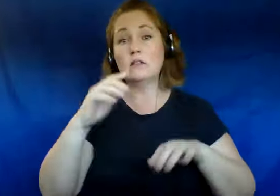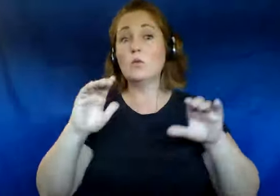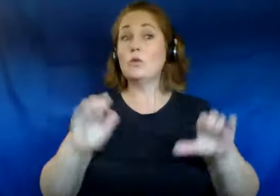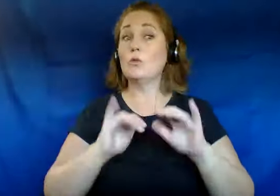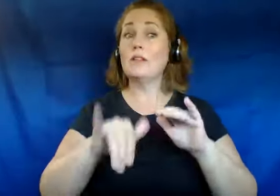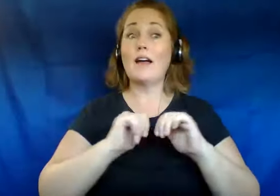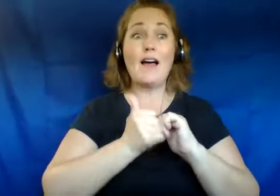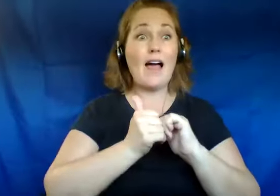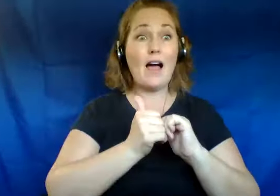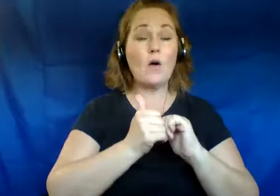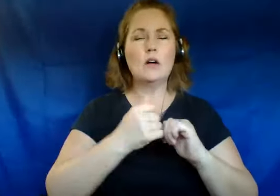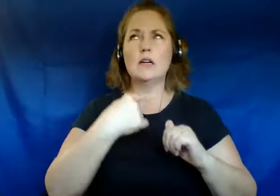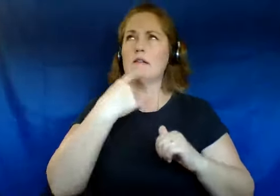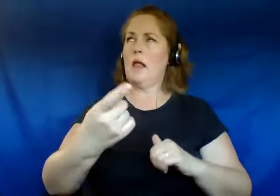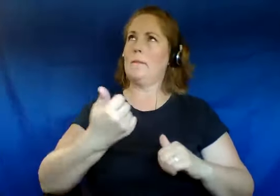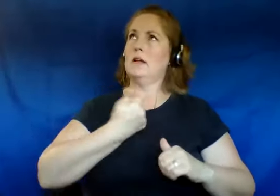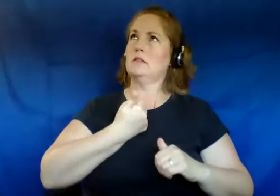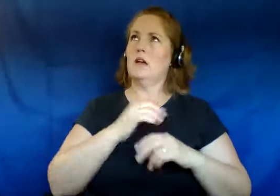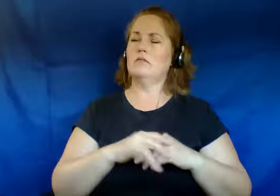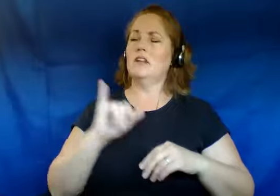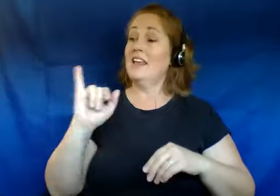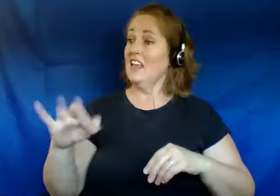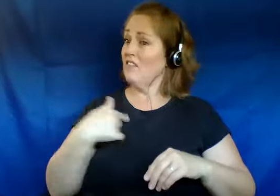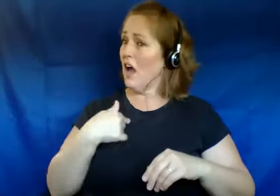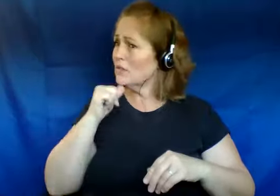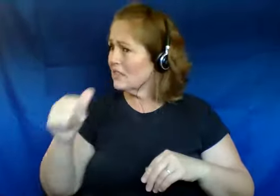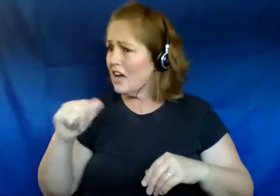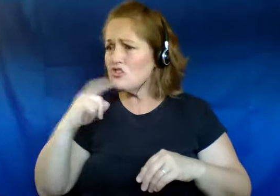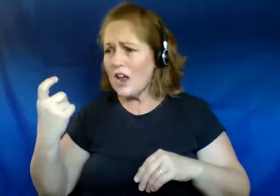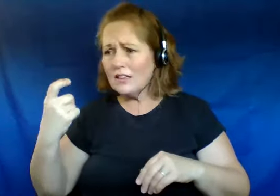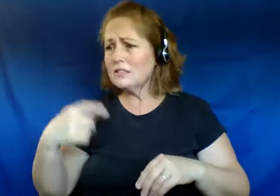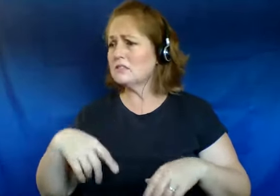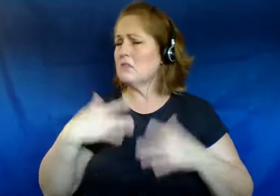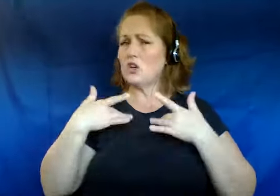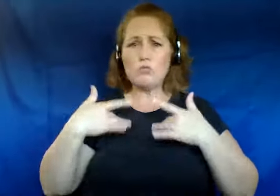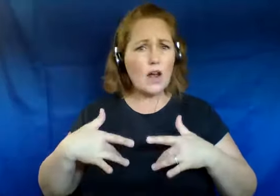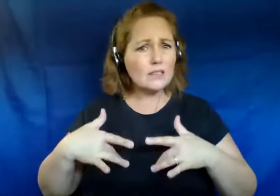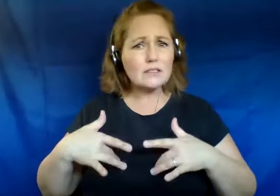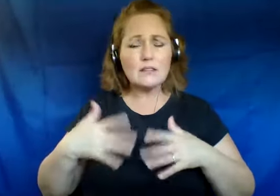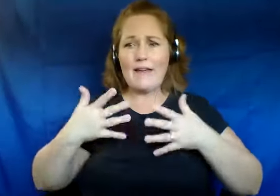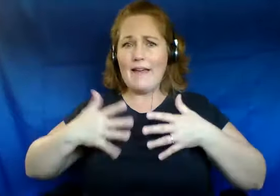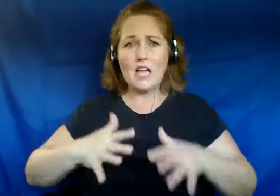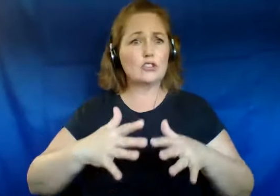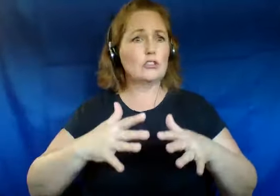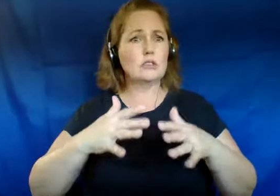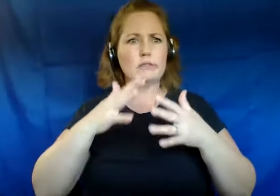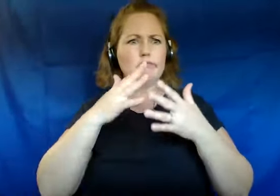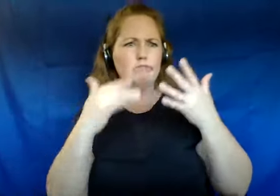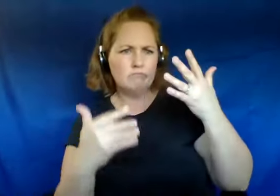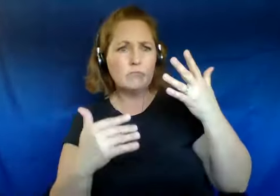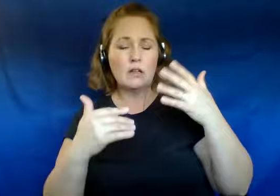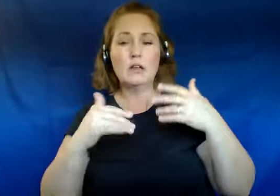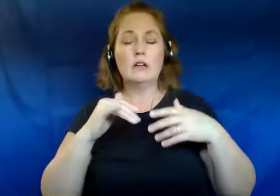to ourselves, if I were not jealous, depressed, anxious, so on and so